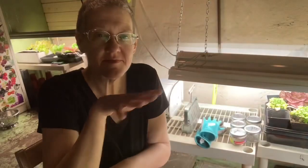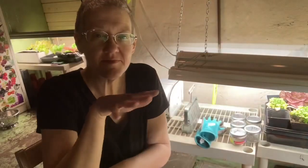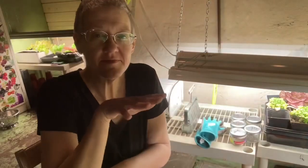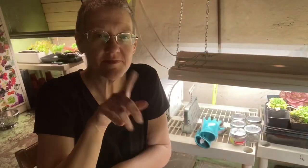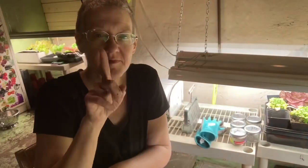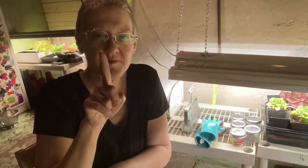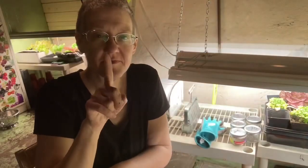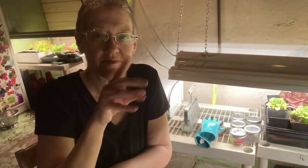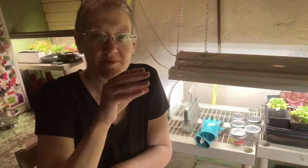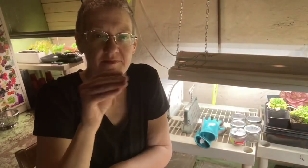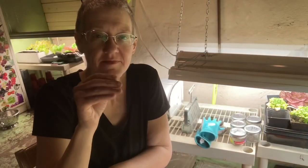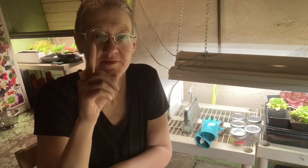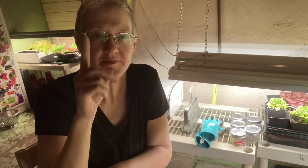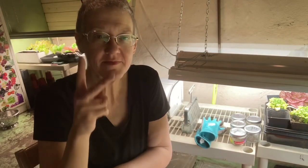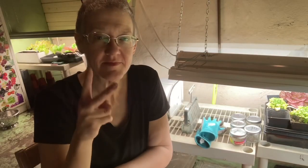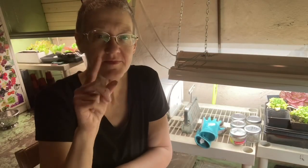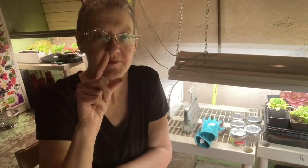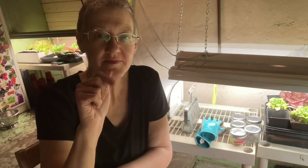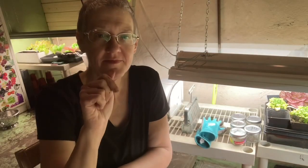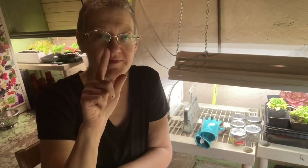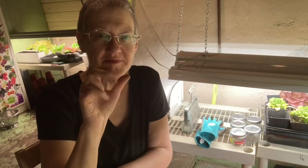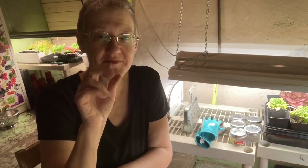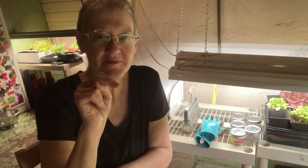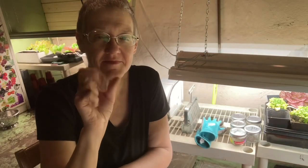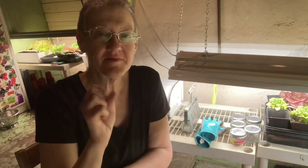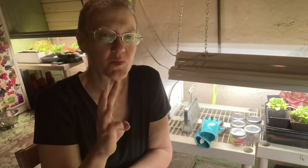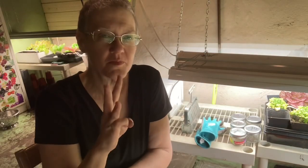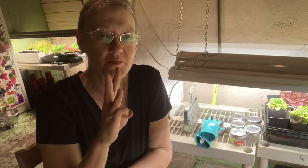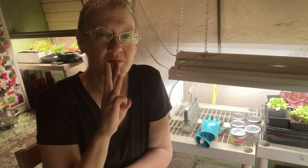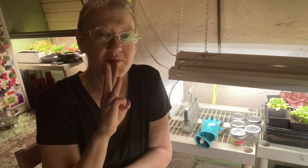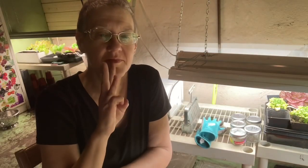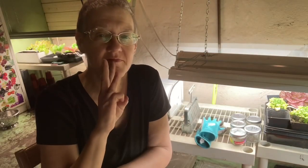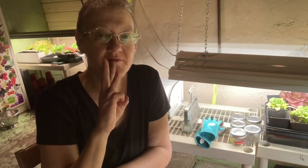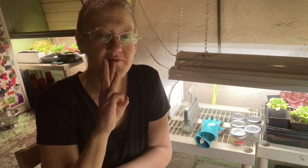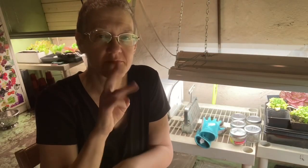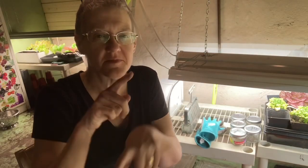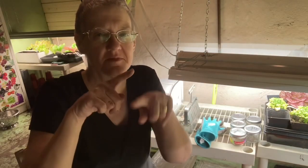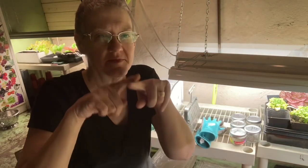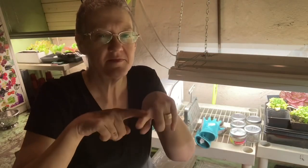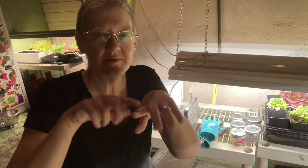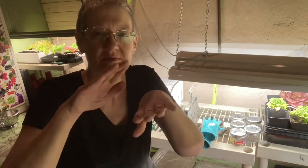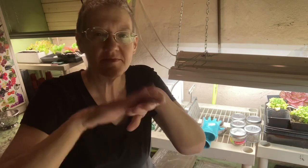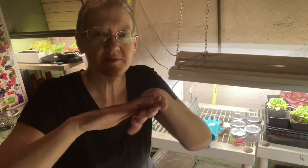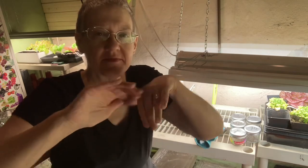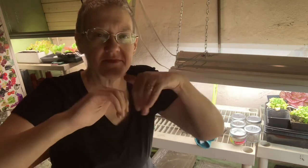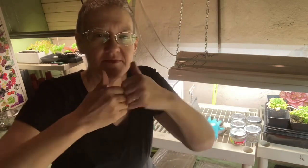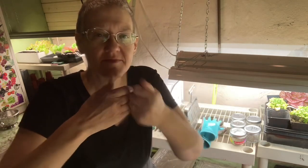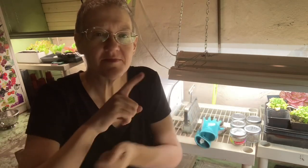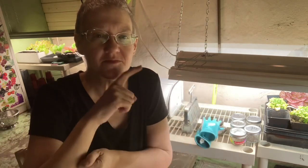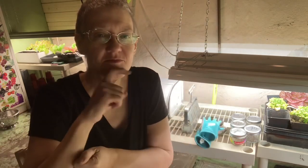It took about 1.5 gallons. It's going to vary depending on how dry your soil